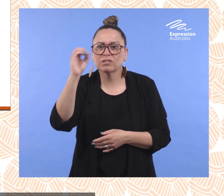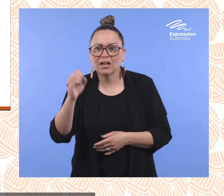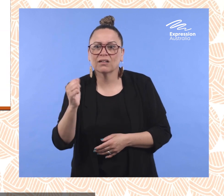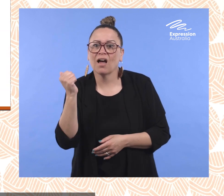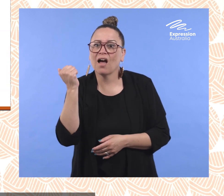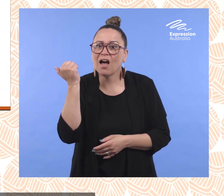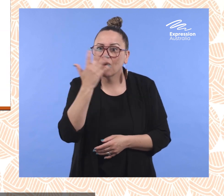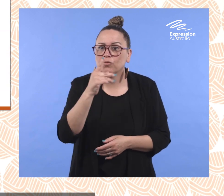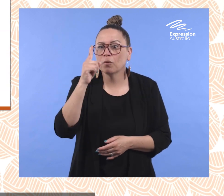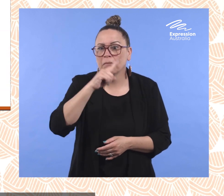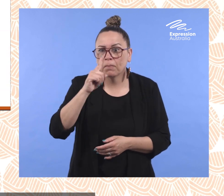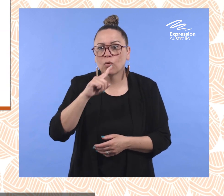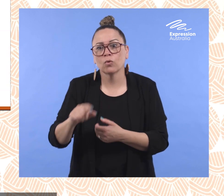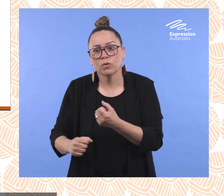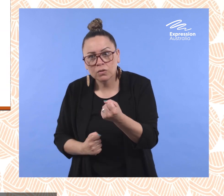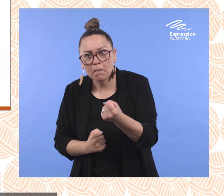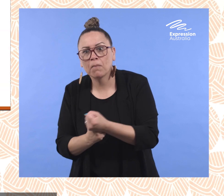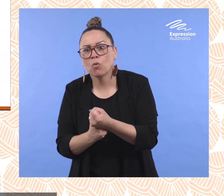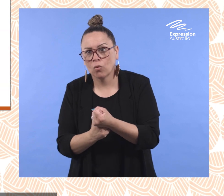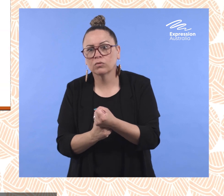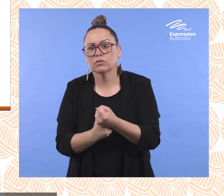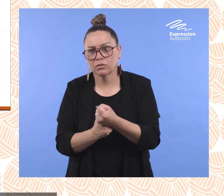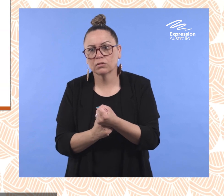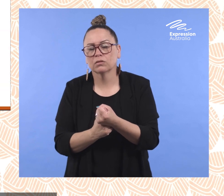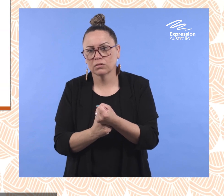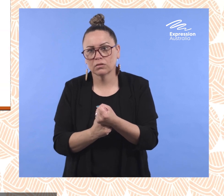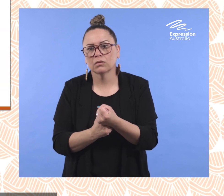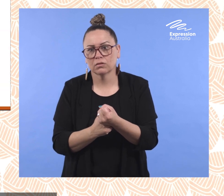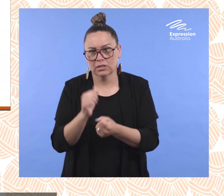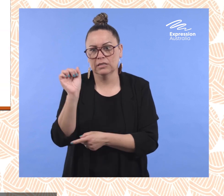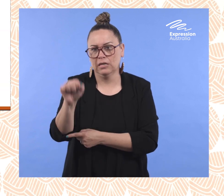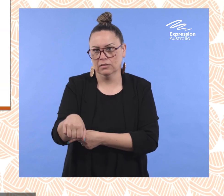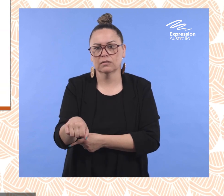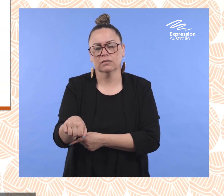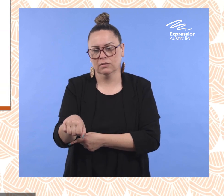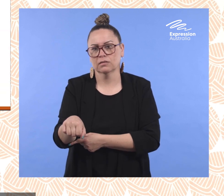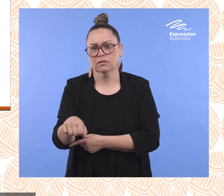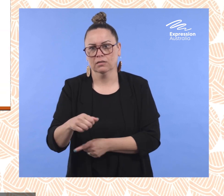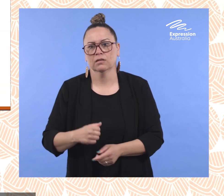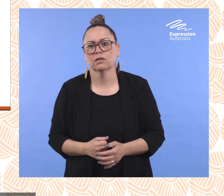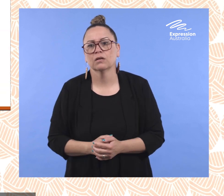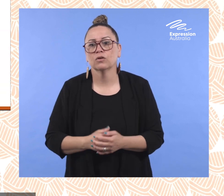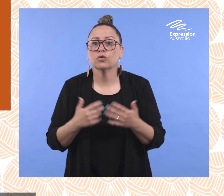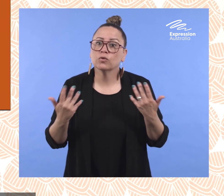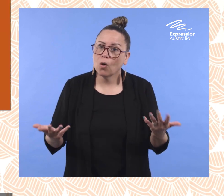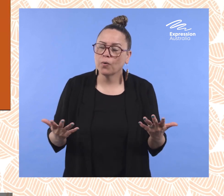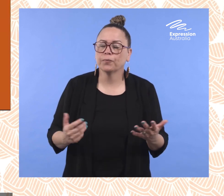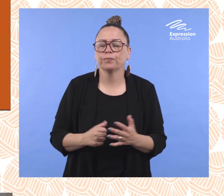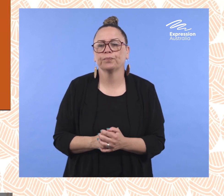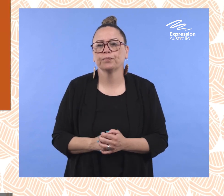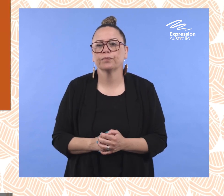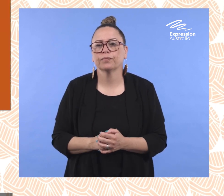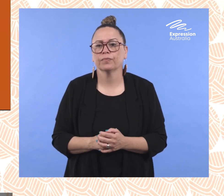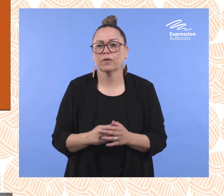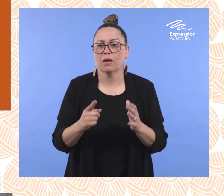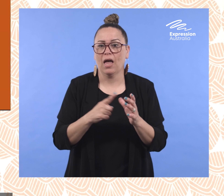more than 80% of Aboriginal people are supportive of the voice. So